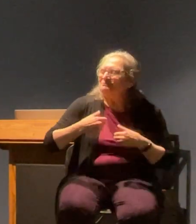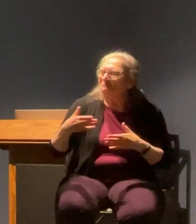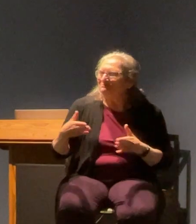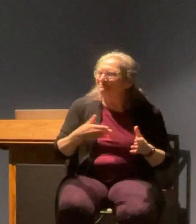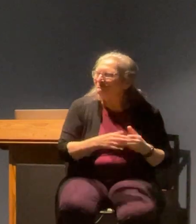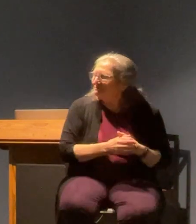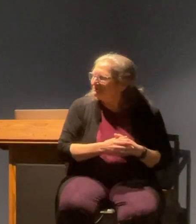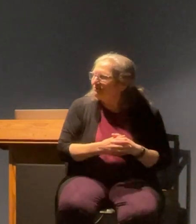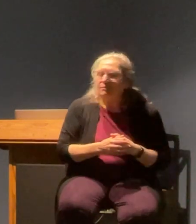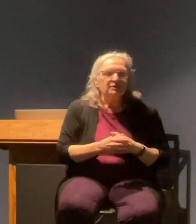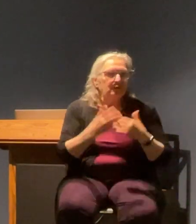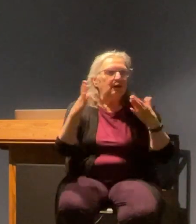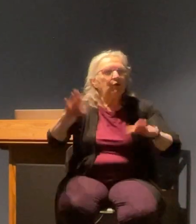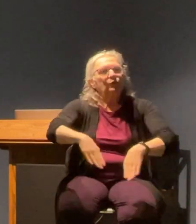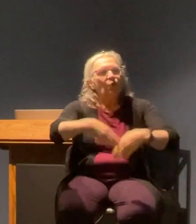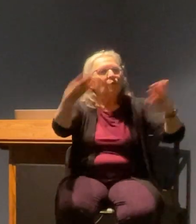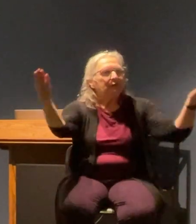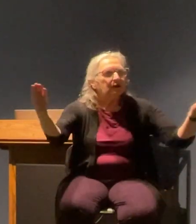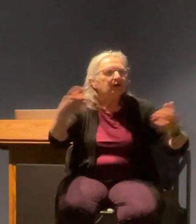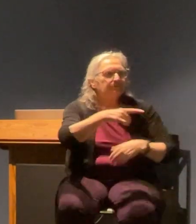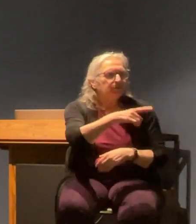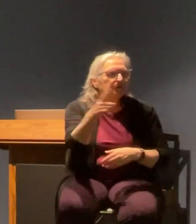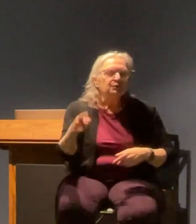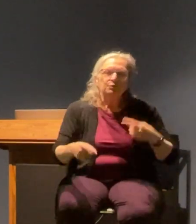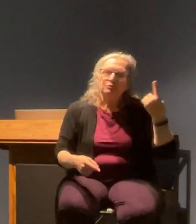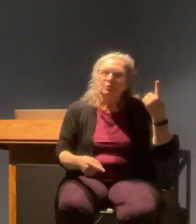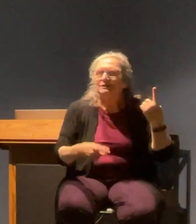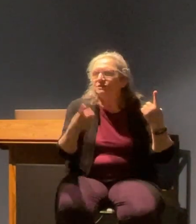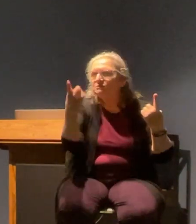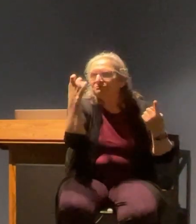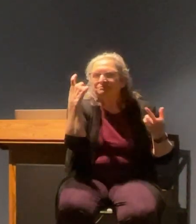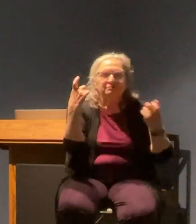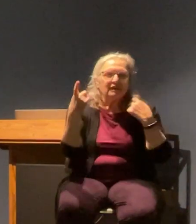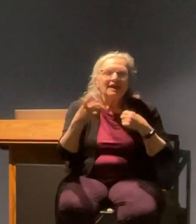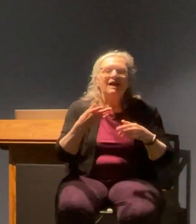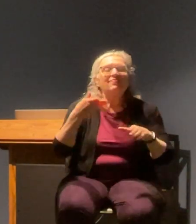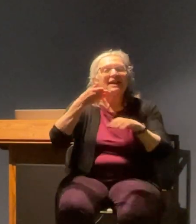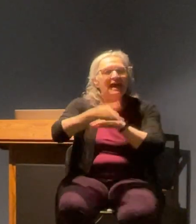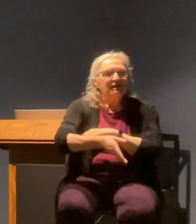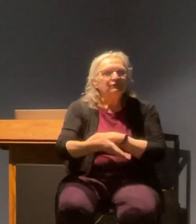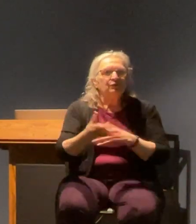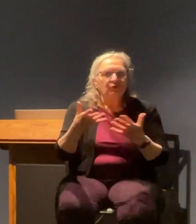do is open this up to 1 or 2 questions, and then after, what I'd like